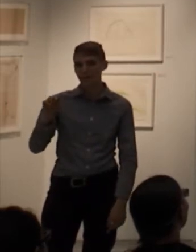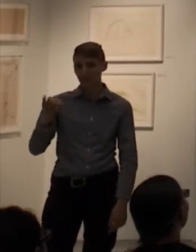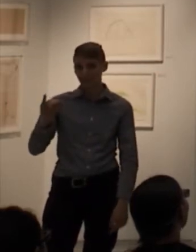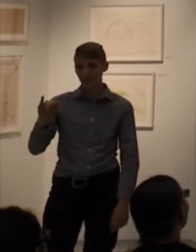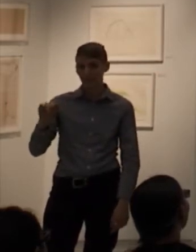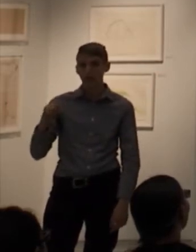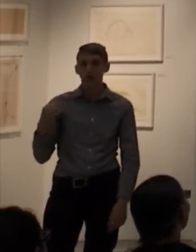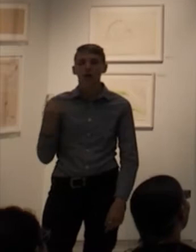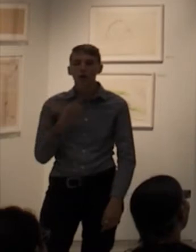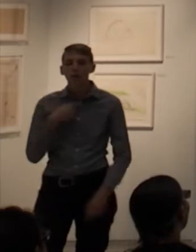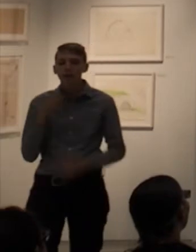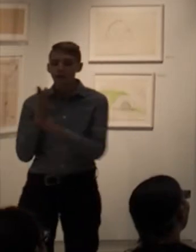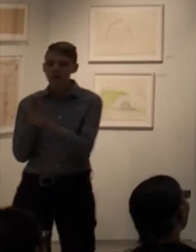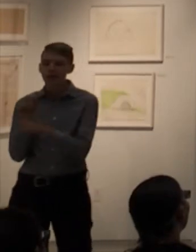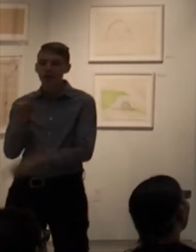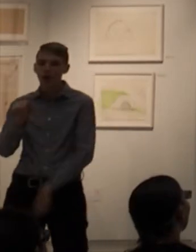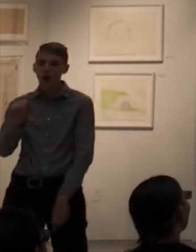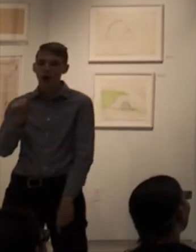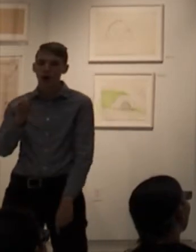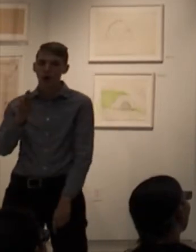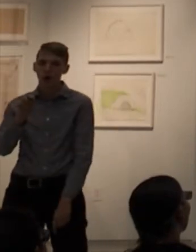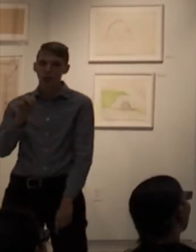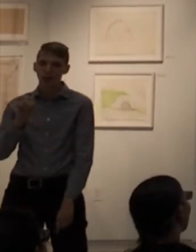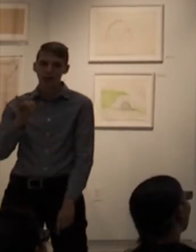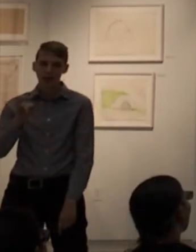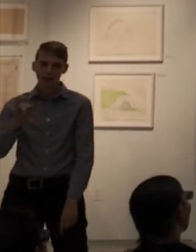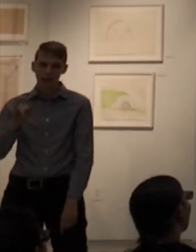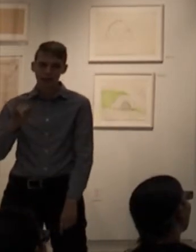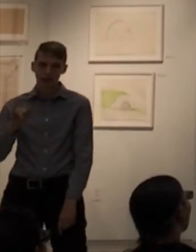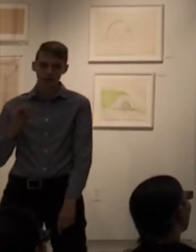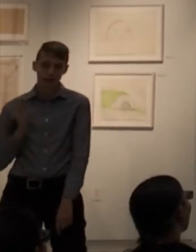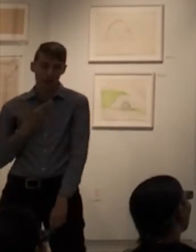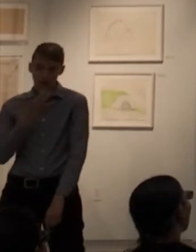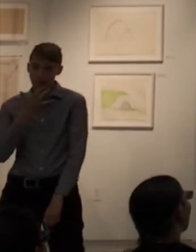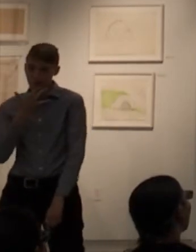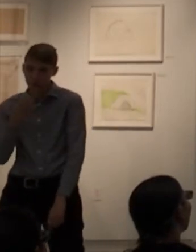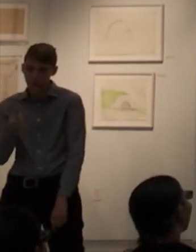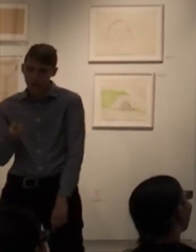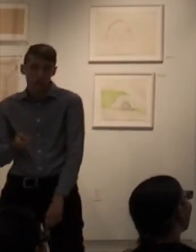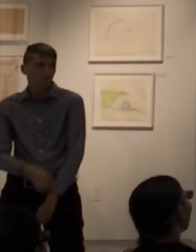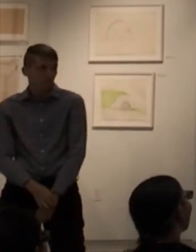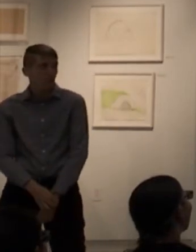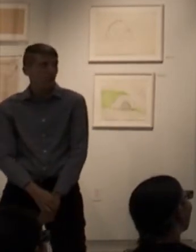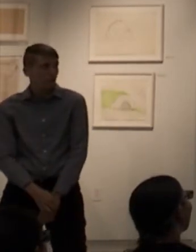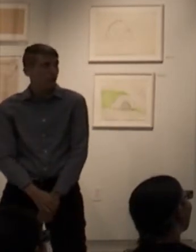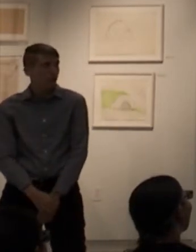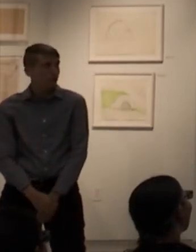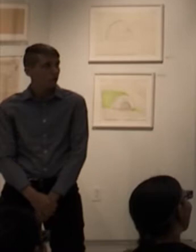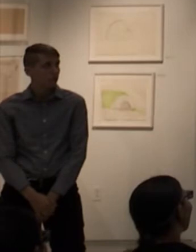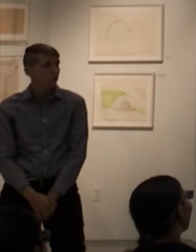choose blazers. It's not right or wrong, it's just that's what we do.